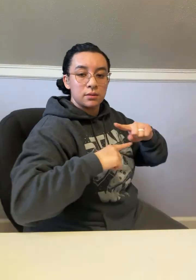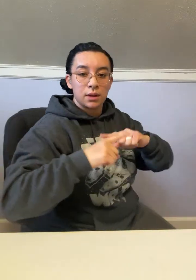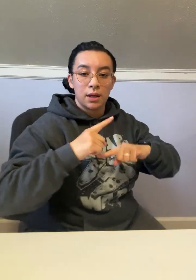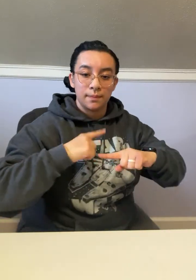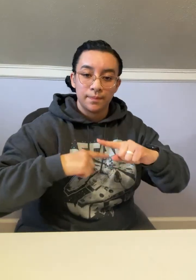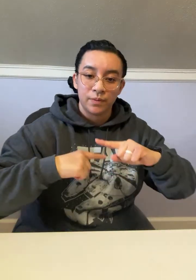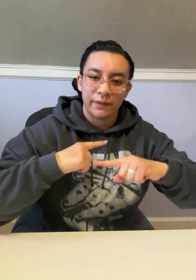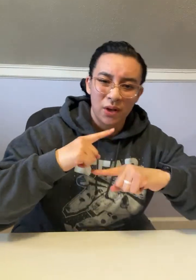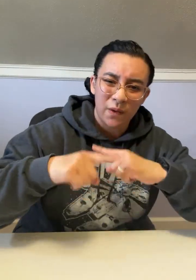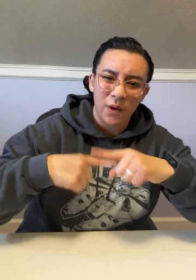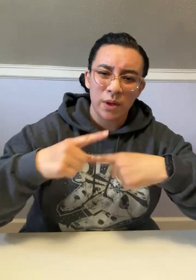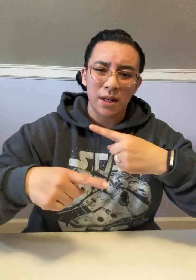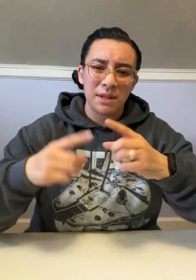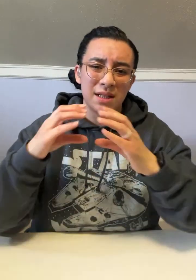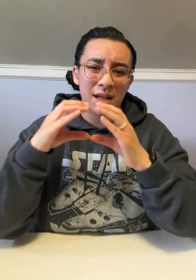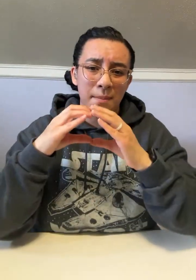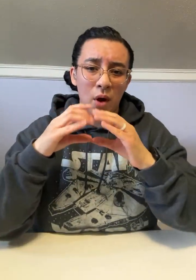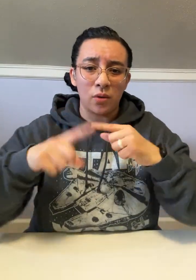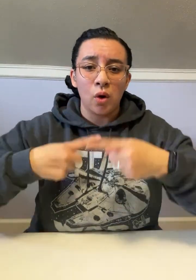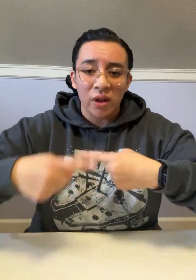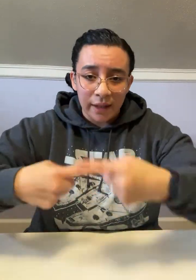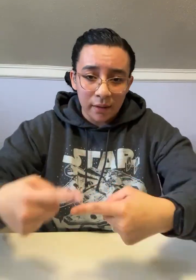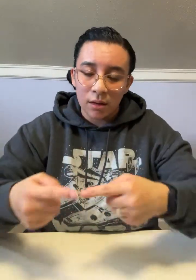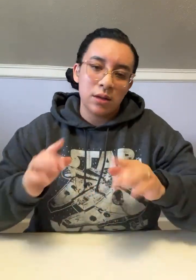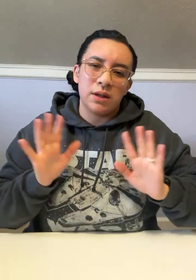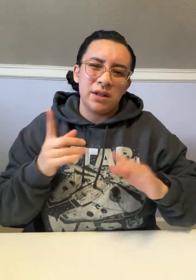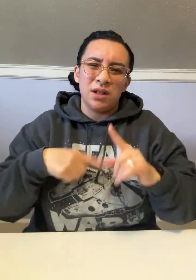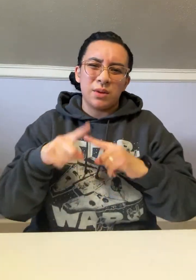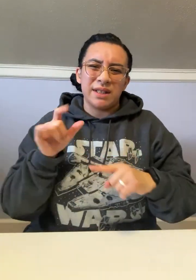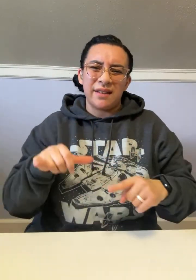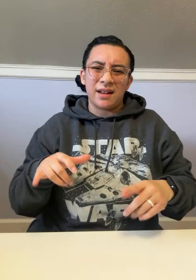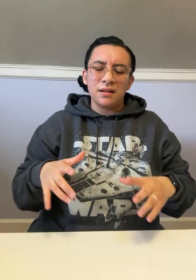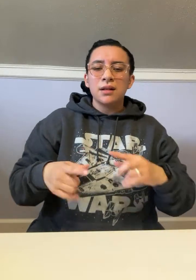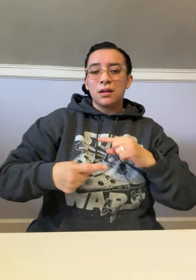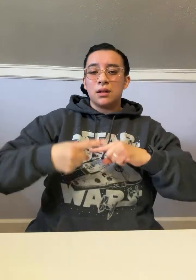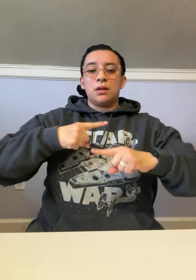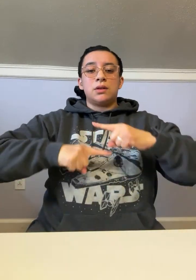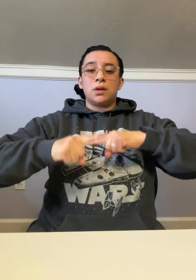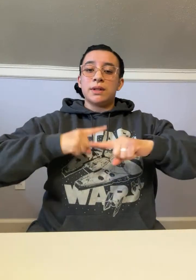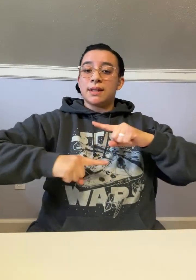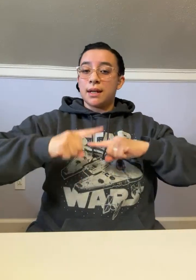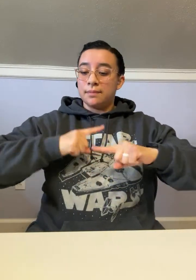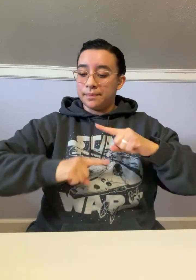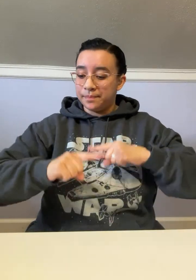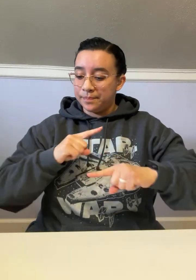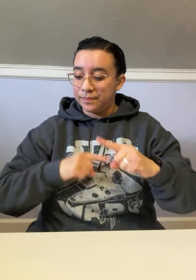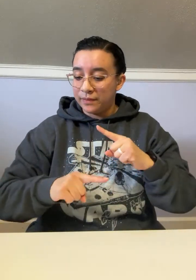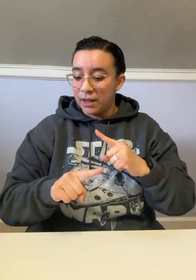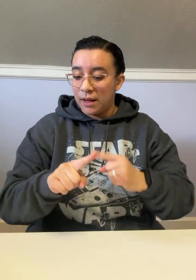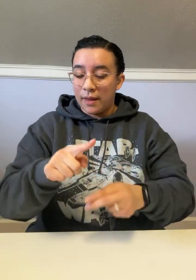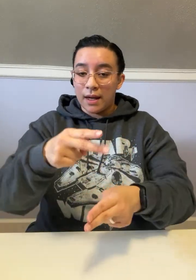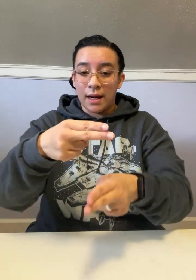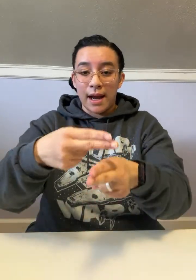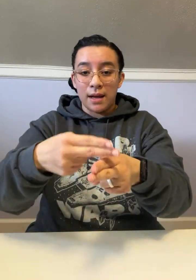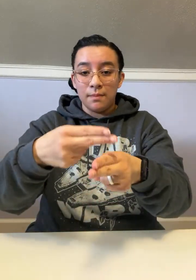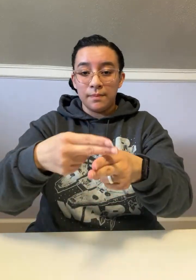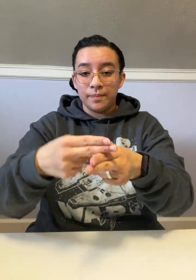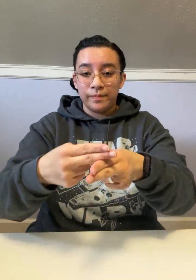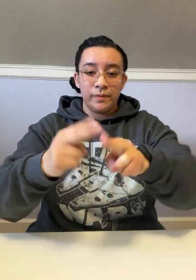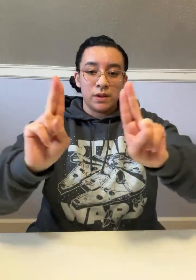Okay, if you go forward, that means it's like a ball rolling, so you don't want to sign that. So sign, and then name, to